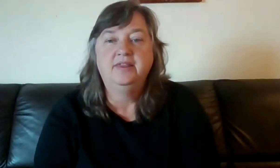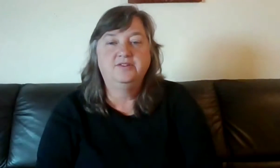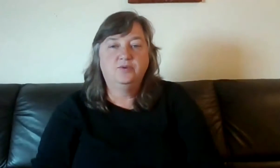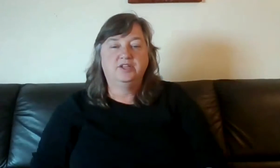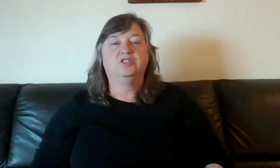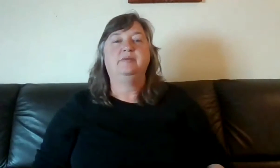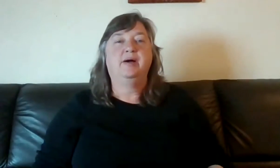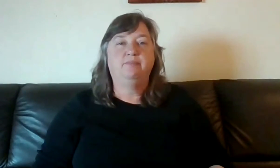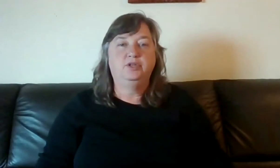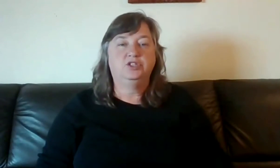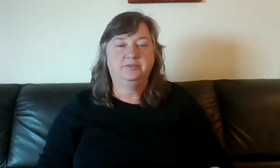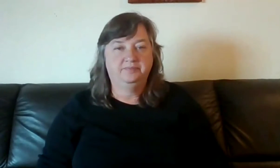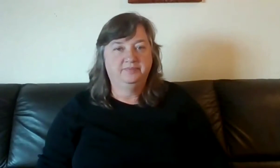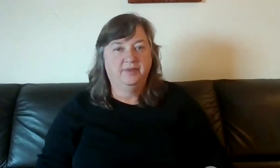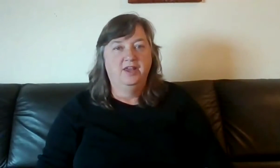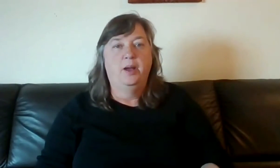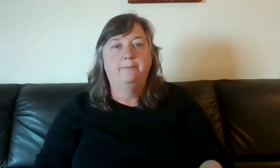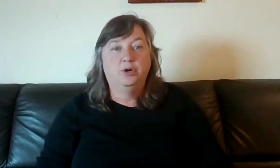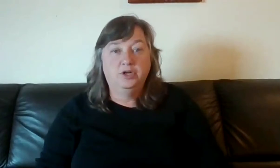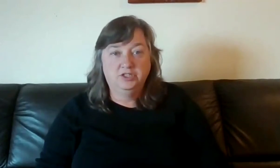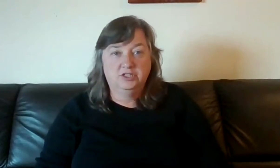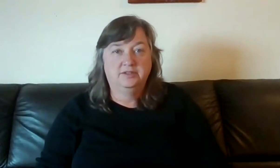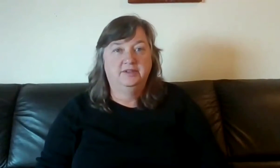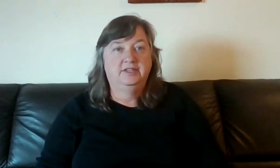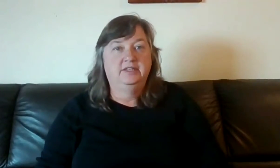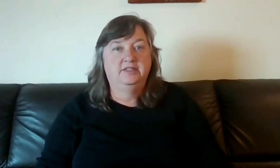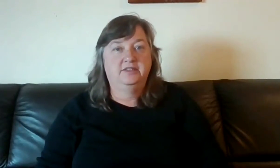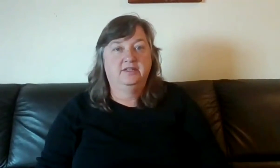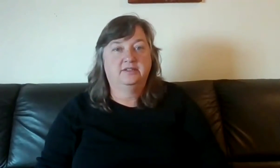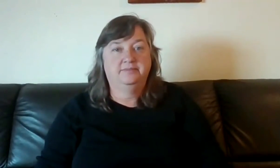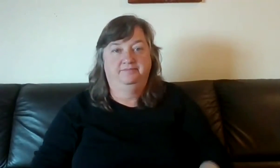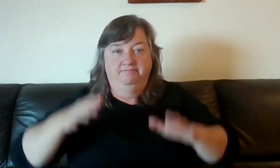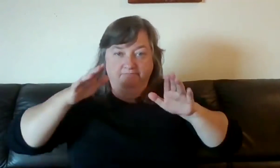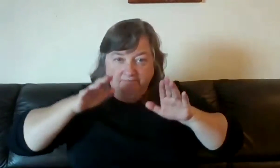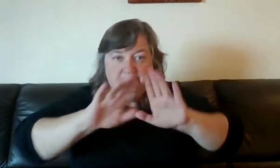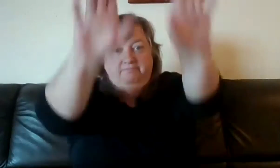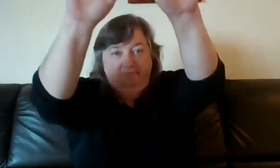There's a question about push. Push is this.